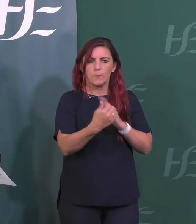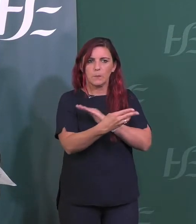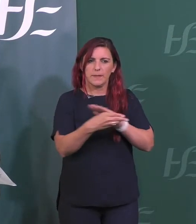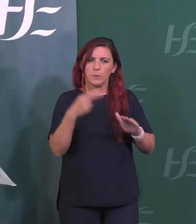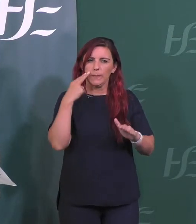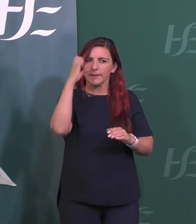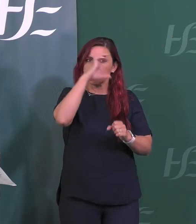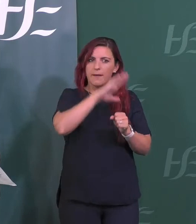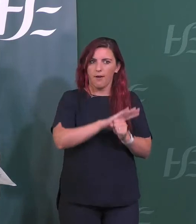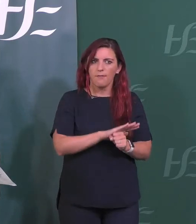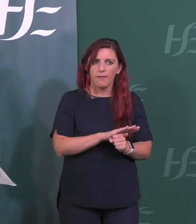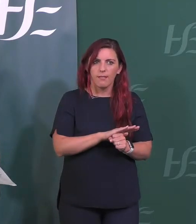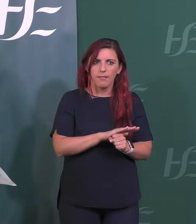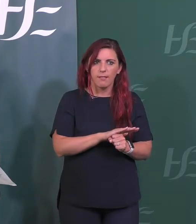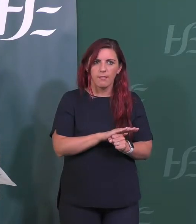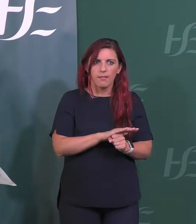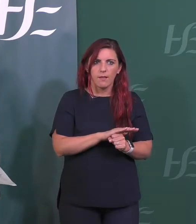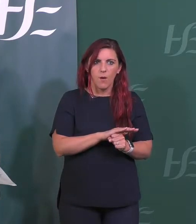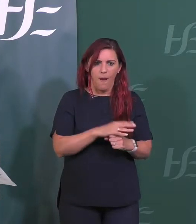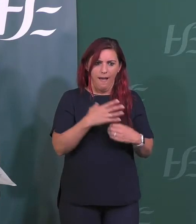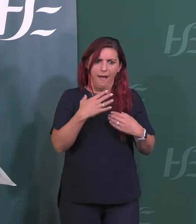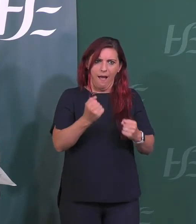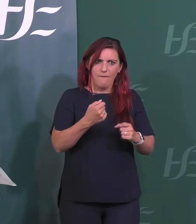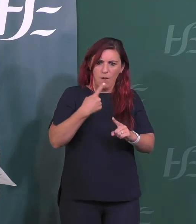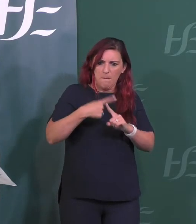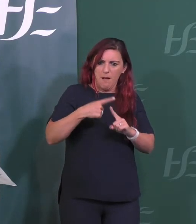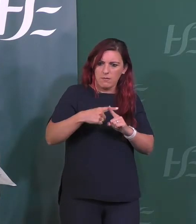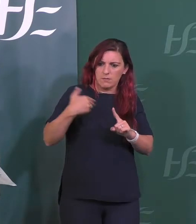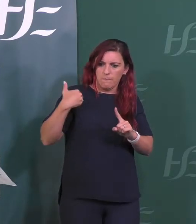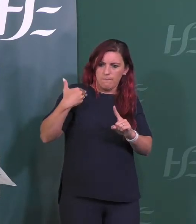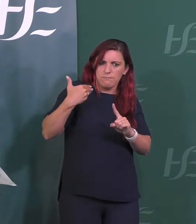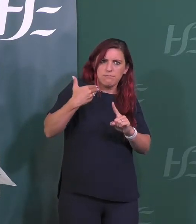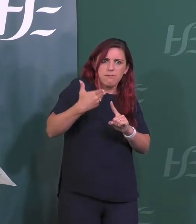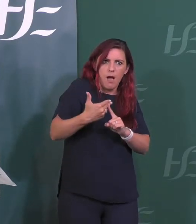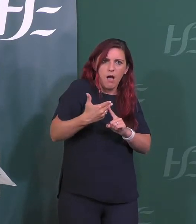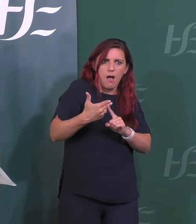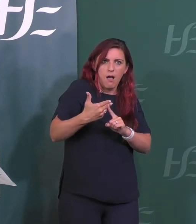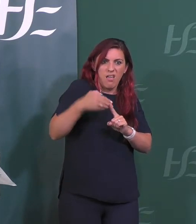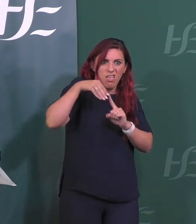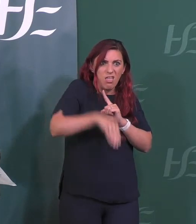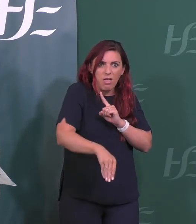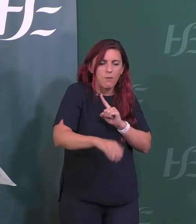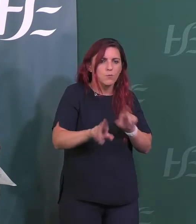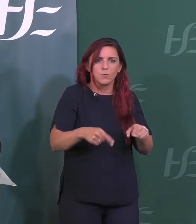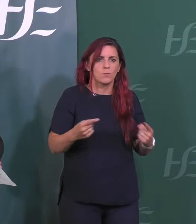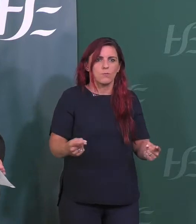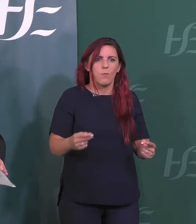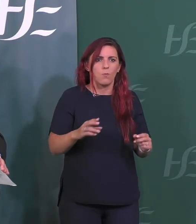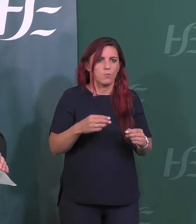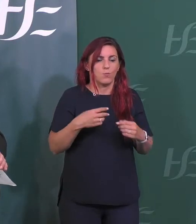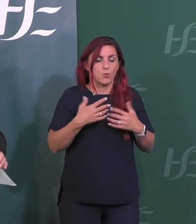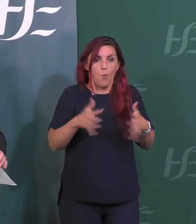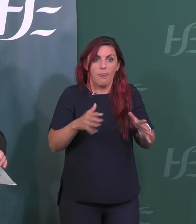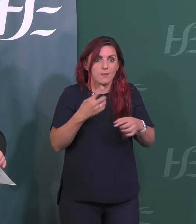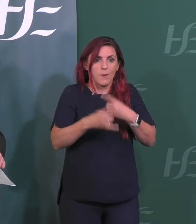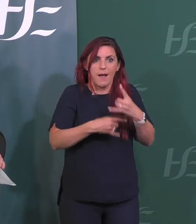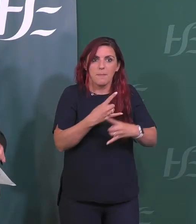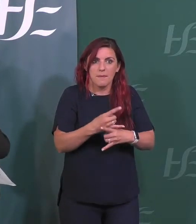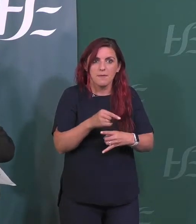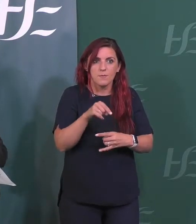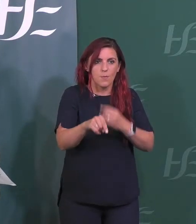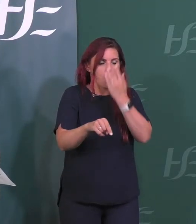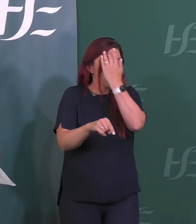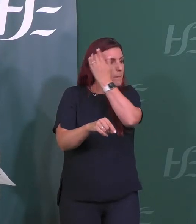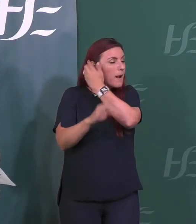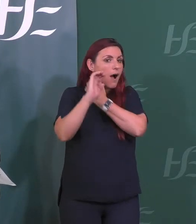us want to lose the very strong position that we've got ourselves into through the vaccination programme. We can see it in terms